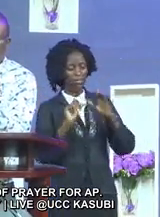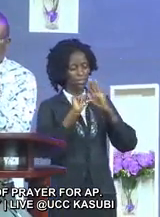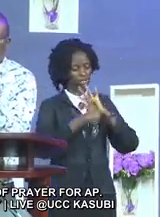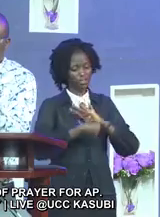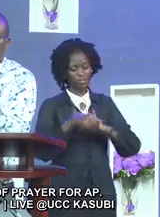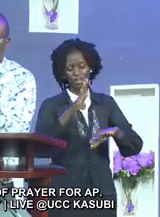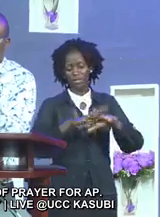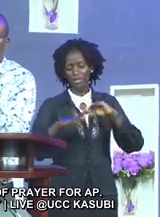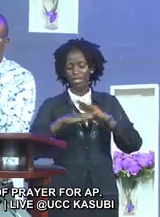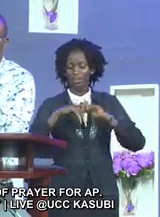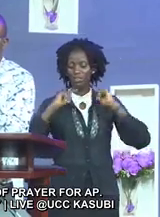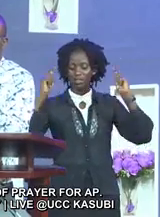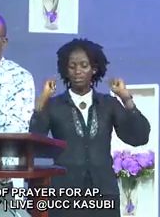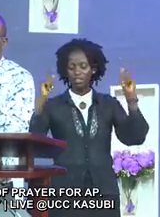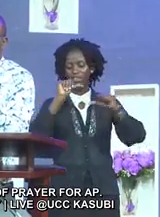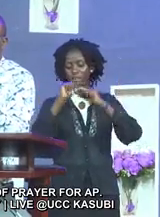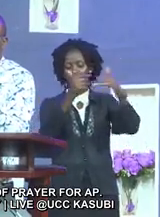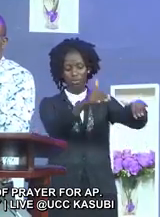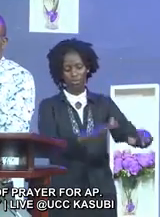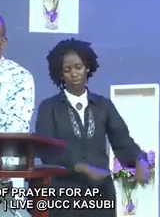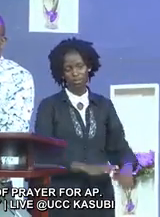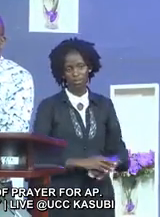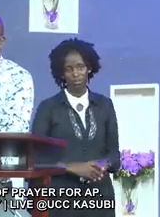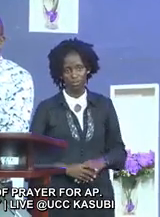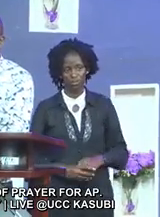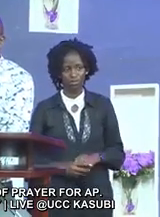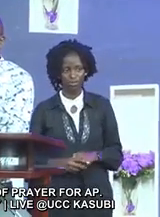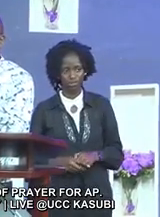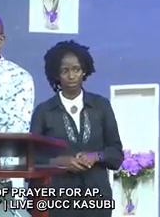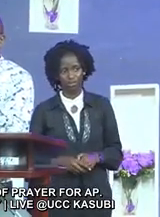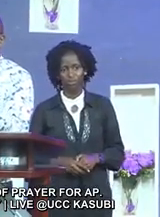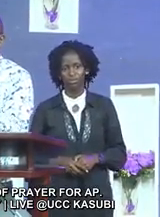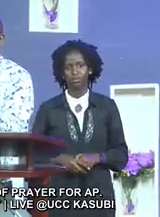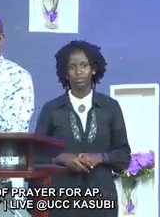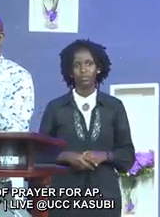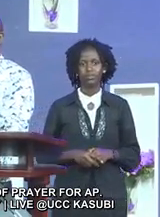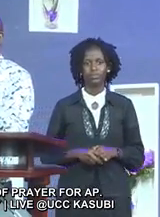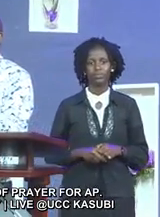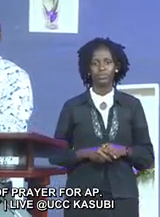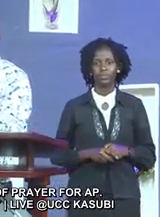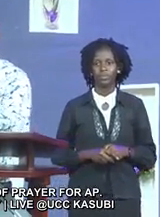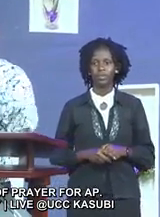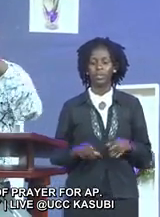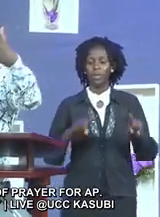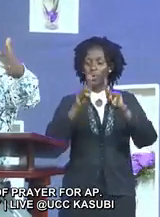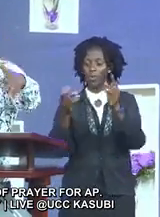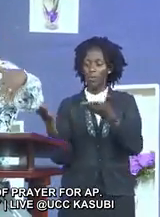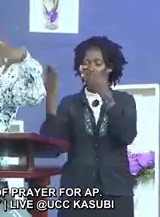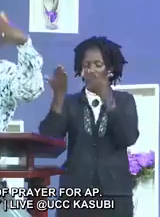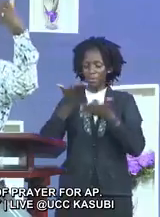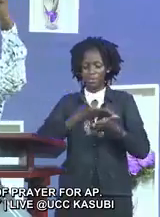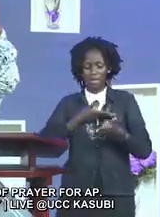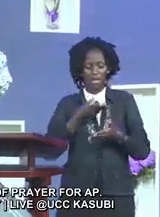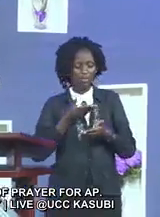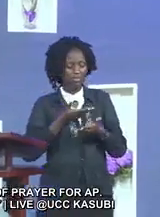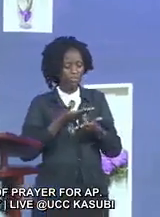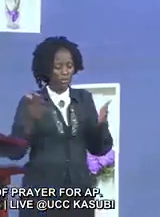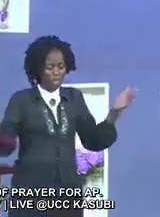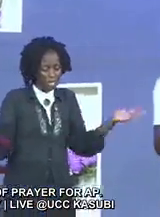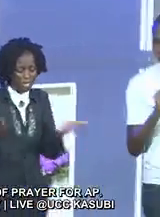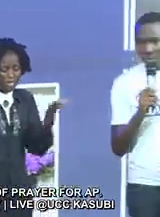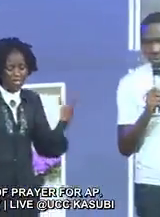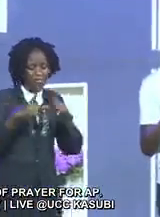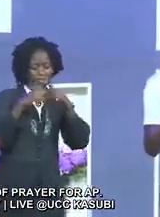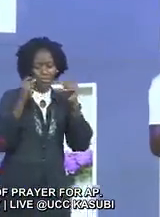testimony about kind of cancer please at this time please don't muntu abantu ayiga okujja tuzze kusaasira ate noleeta obujulizi bwegundi